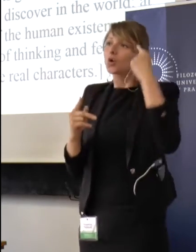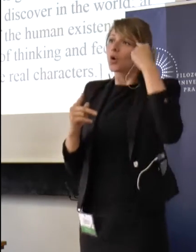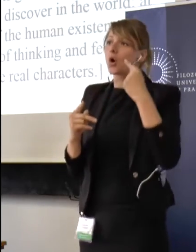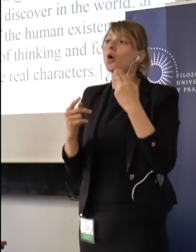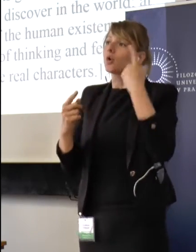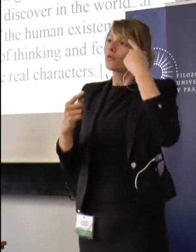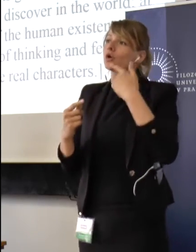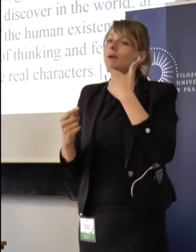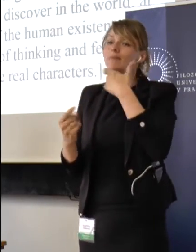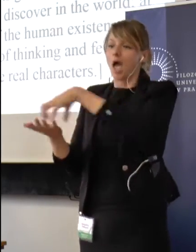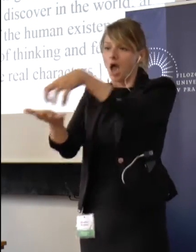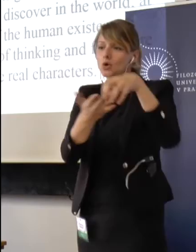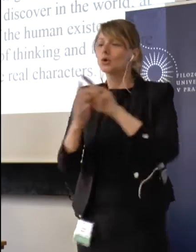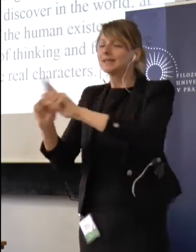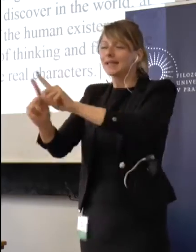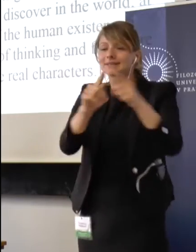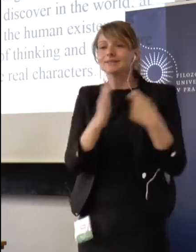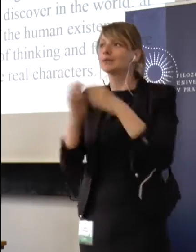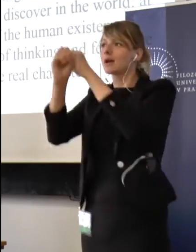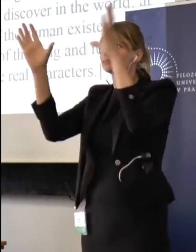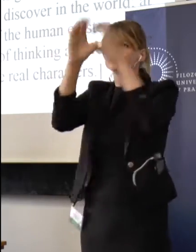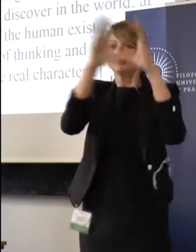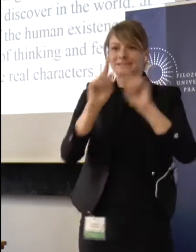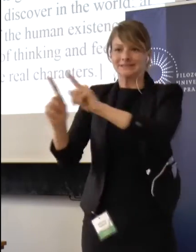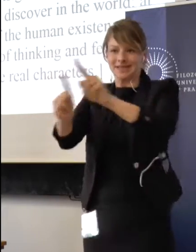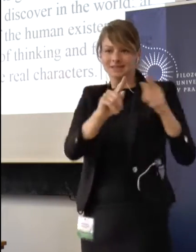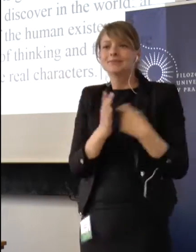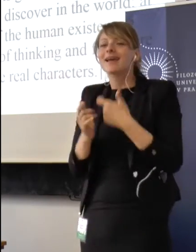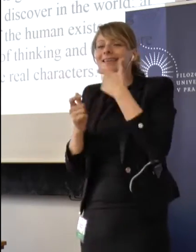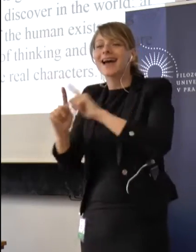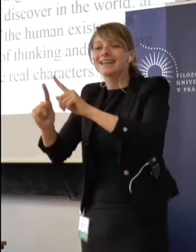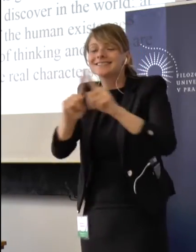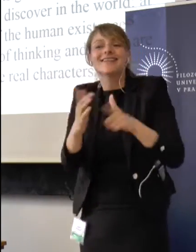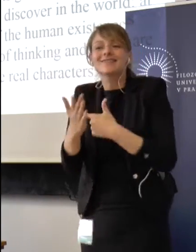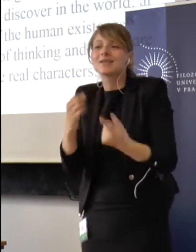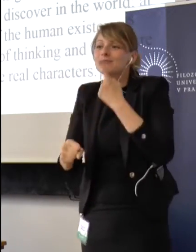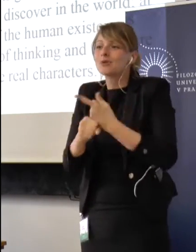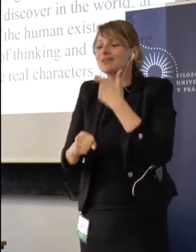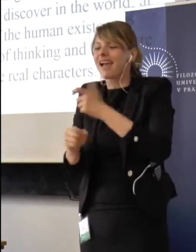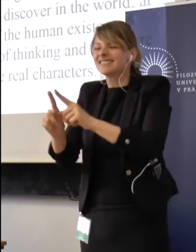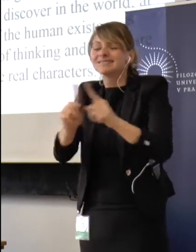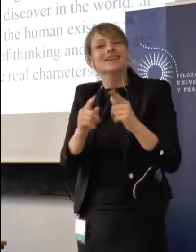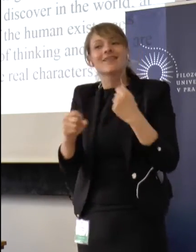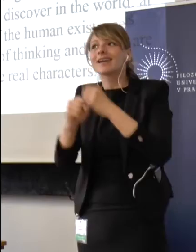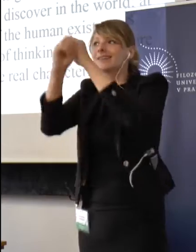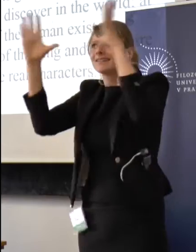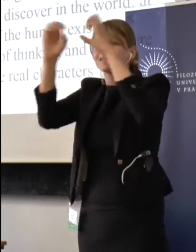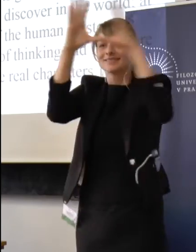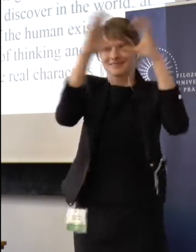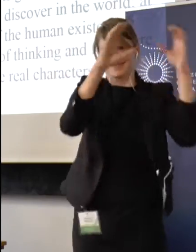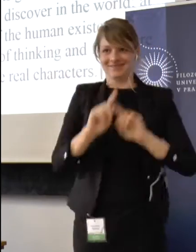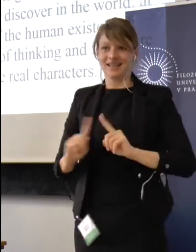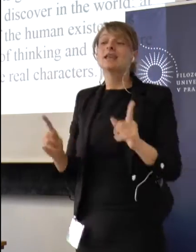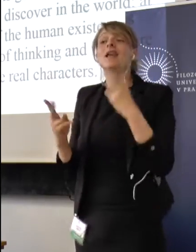it's variety, and variety is good. So these are the main ideas of Humboldt's worldview